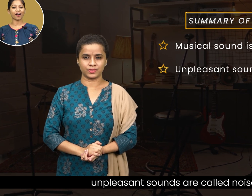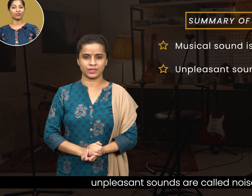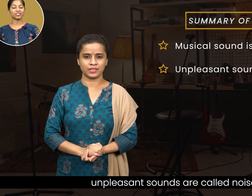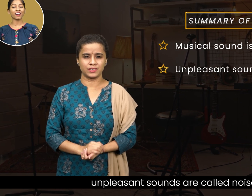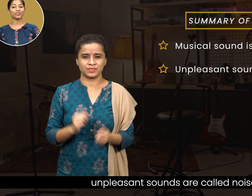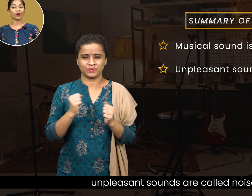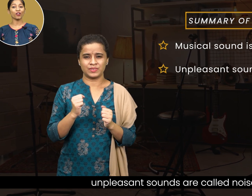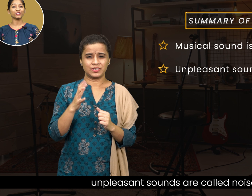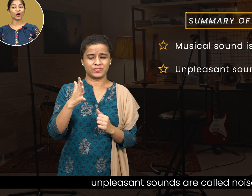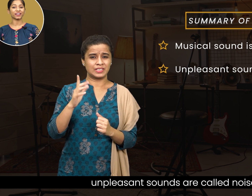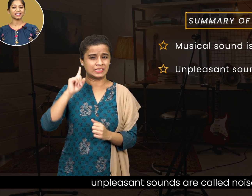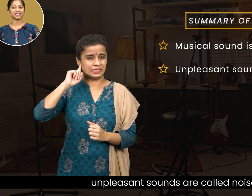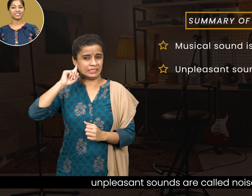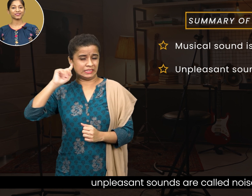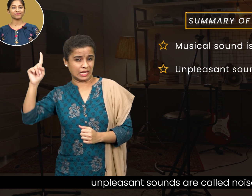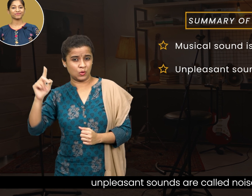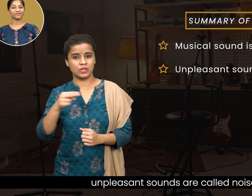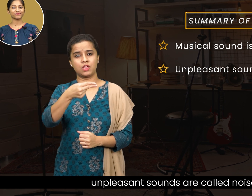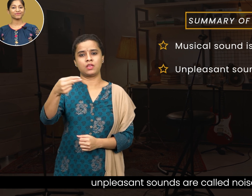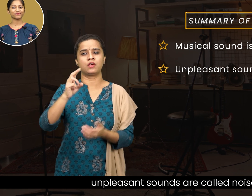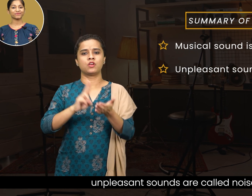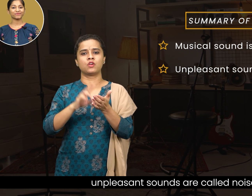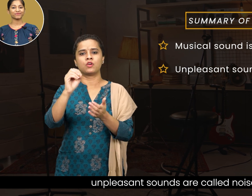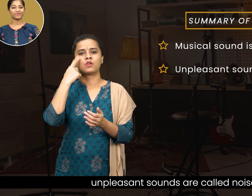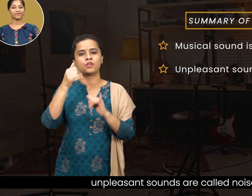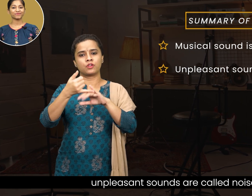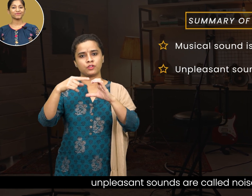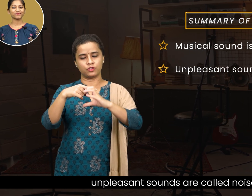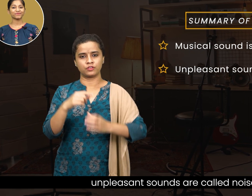Unpleasant sounds are called noise.